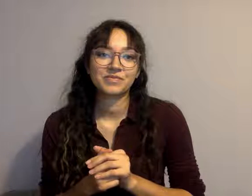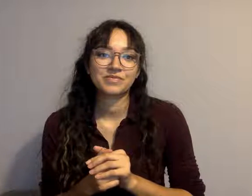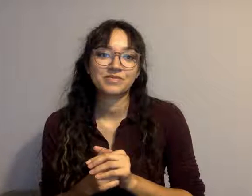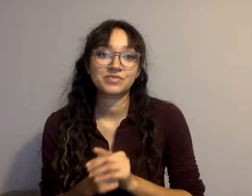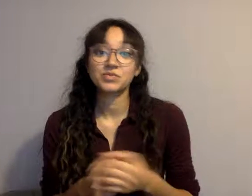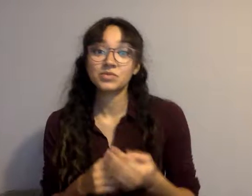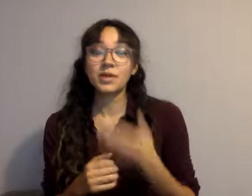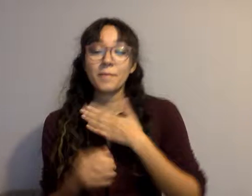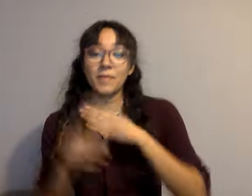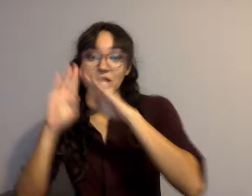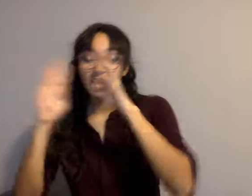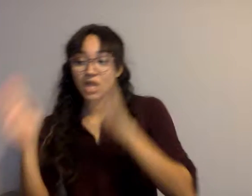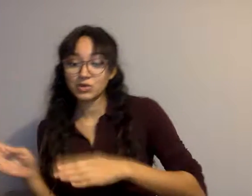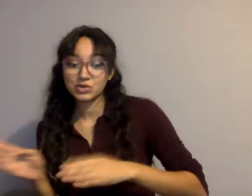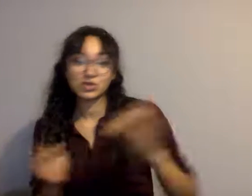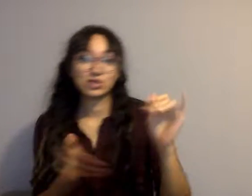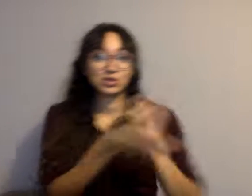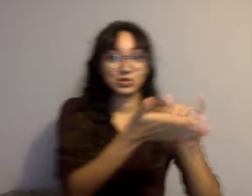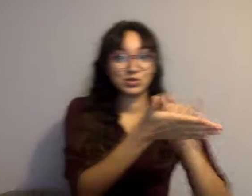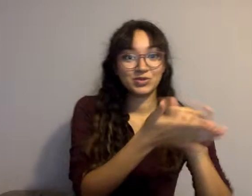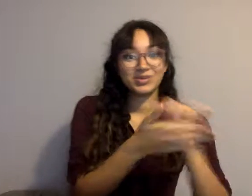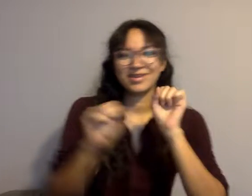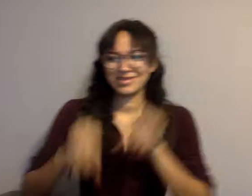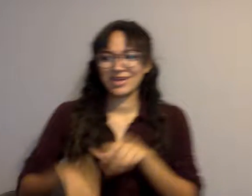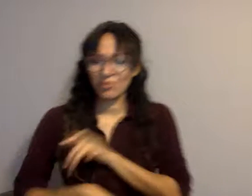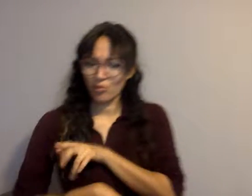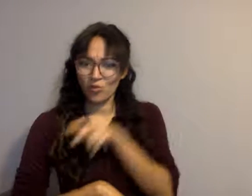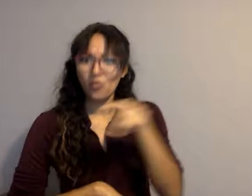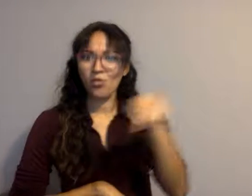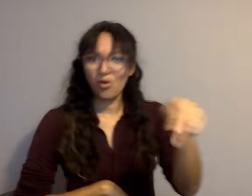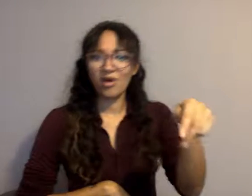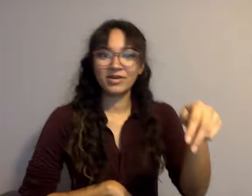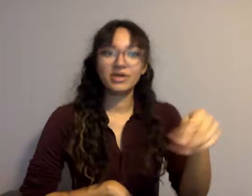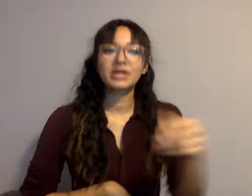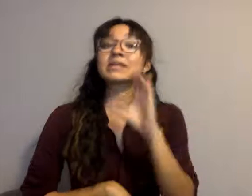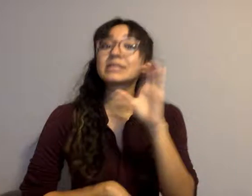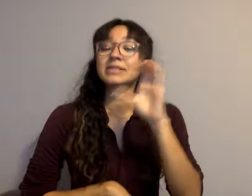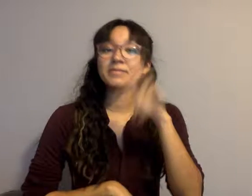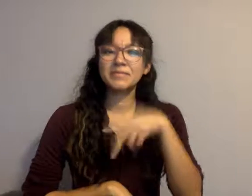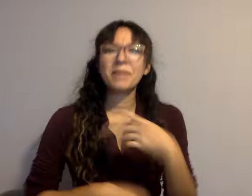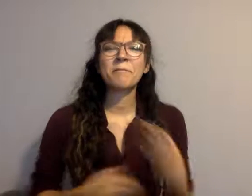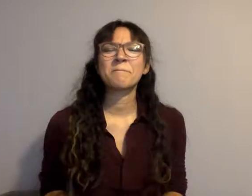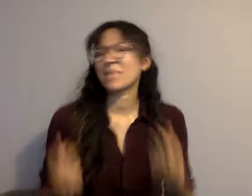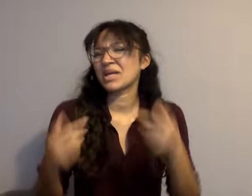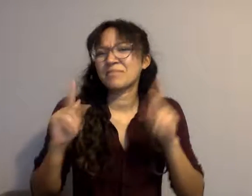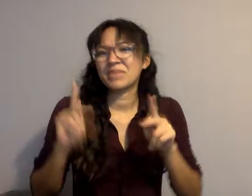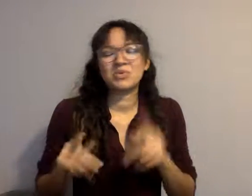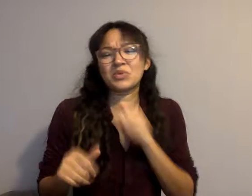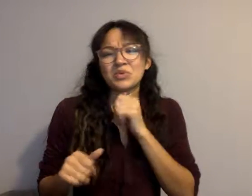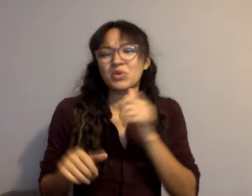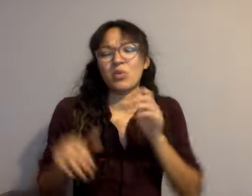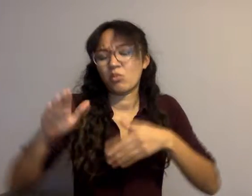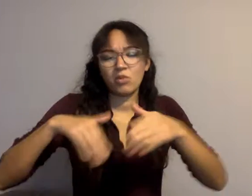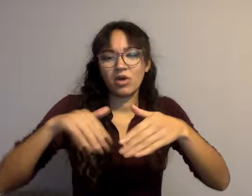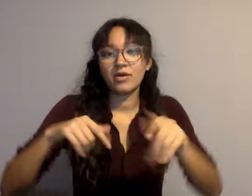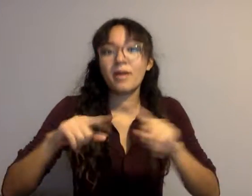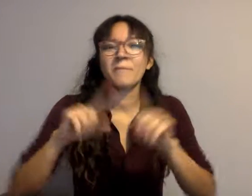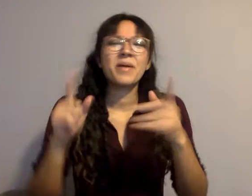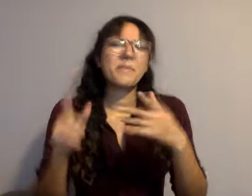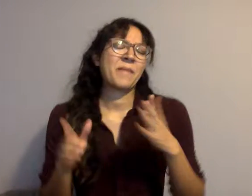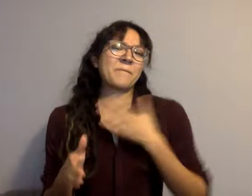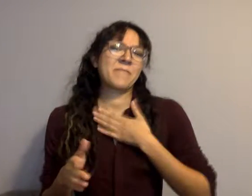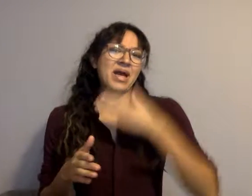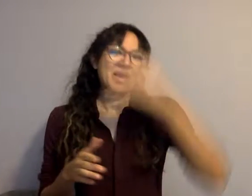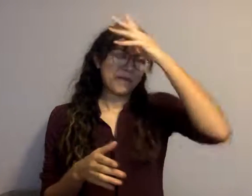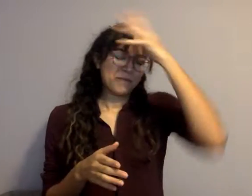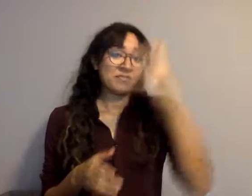to New York City, I could. A lot of people with CP don't walk, but my parents didn't believe in can't.